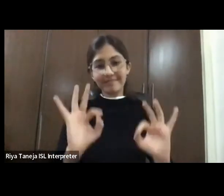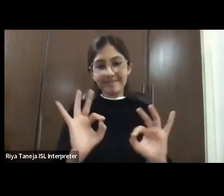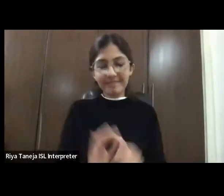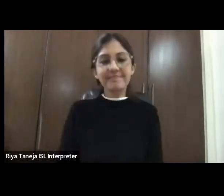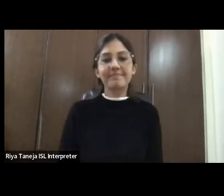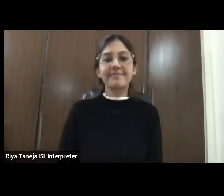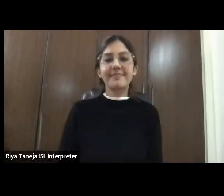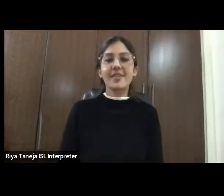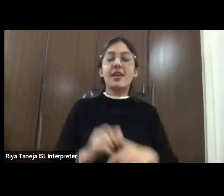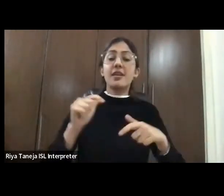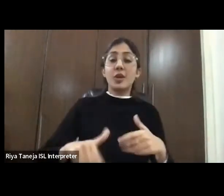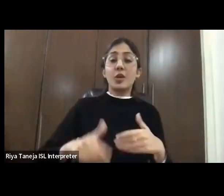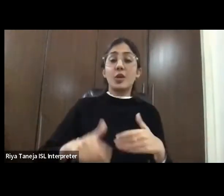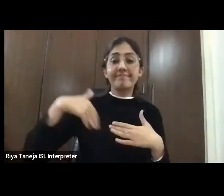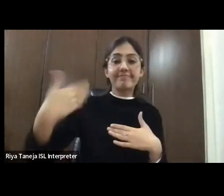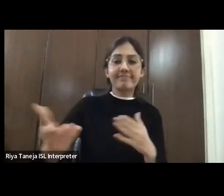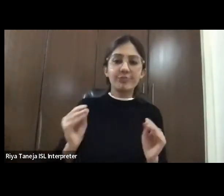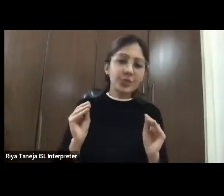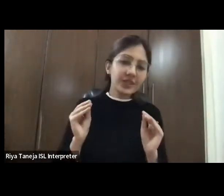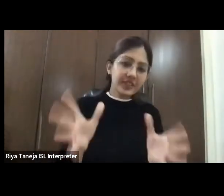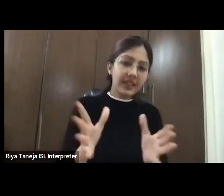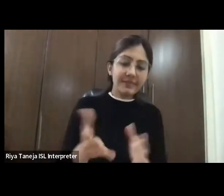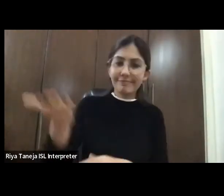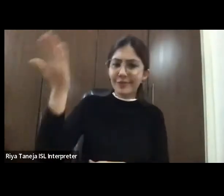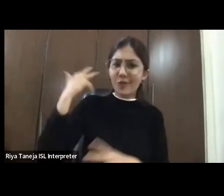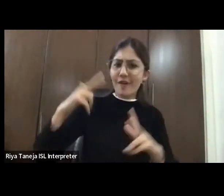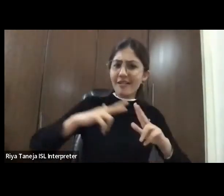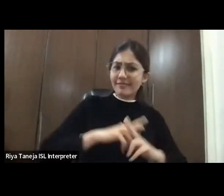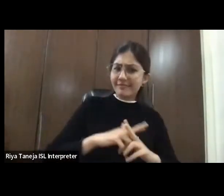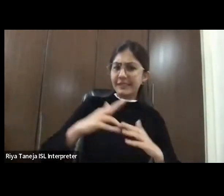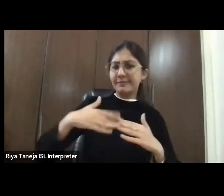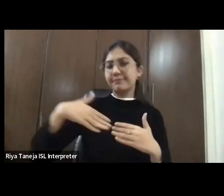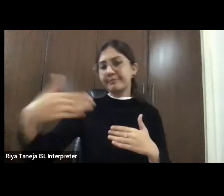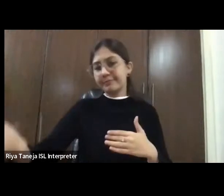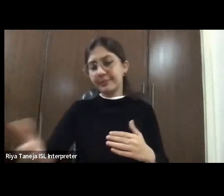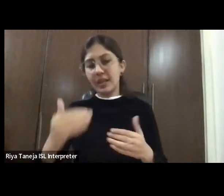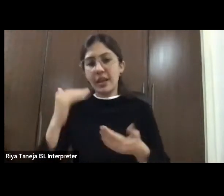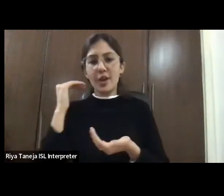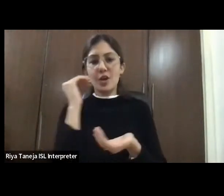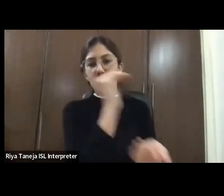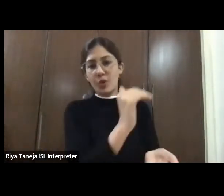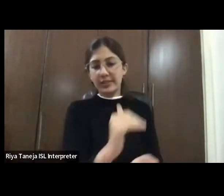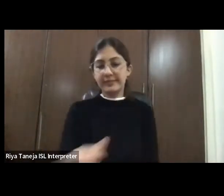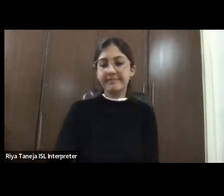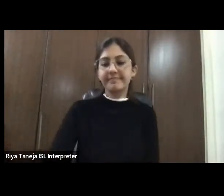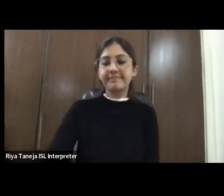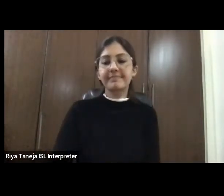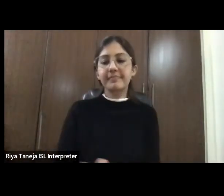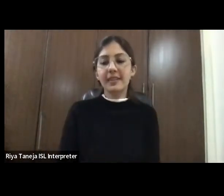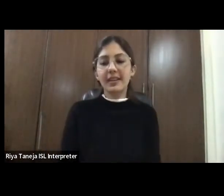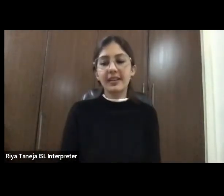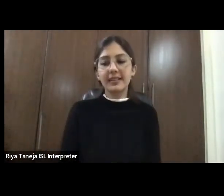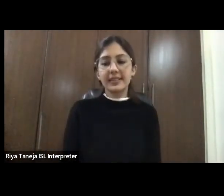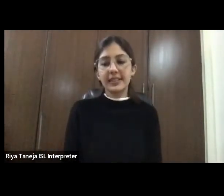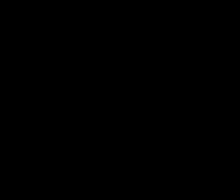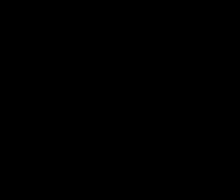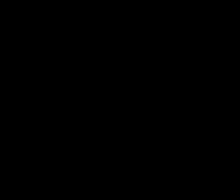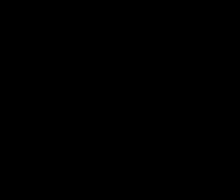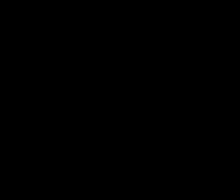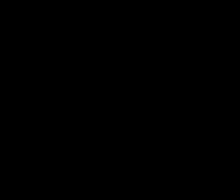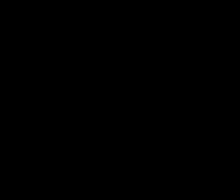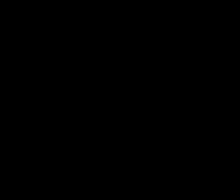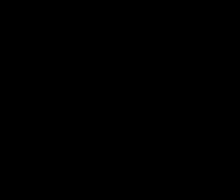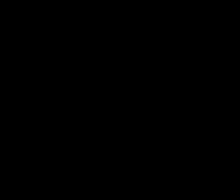Friends, we'll continue from where we left off in the awards, that is. We were in the midst of